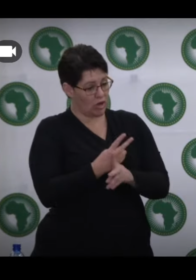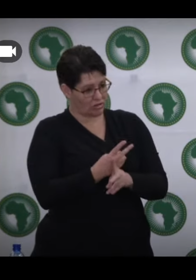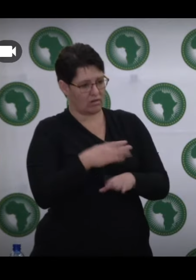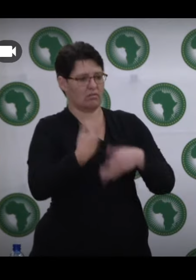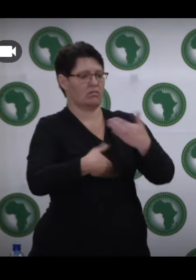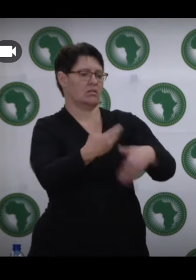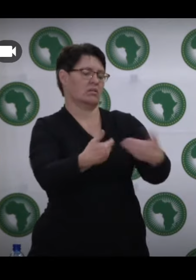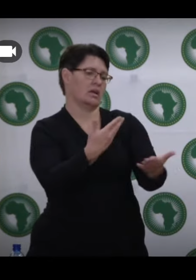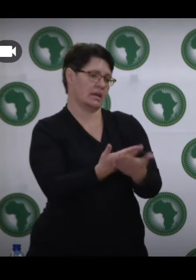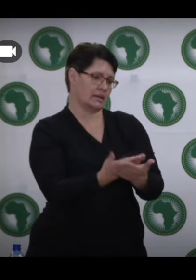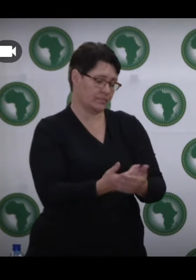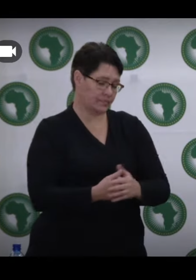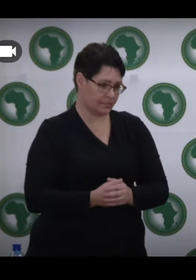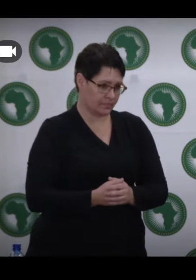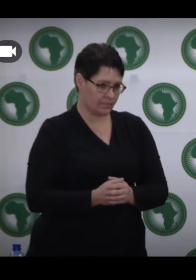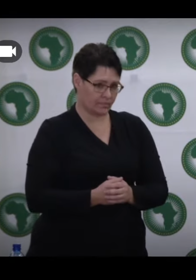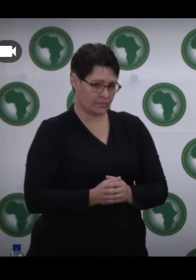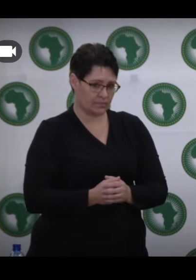is uninterrupted.